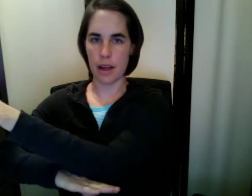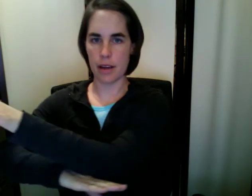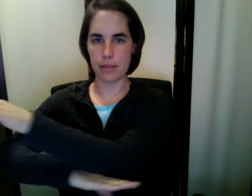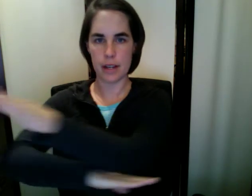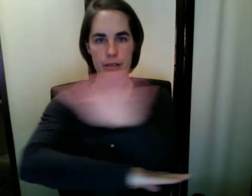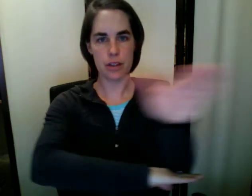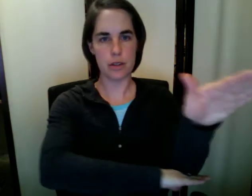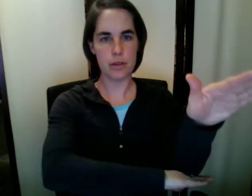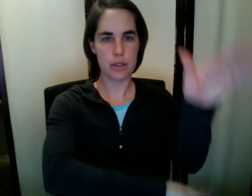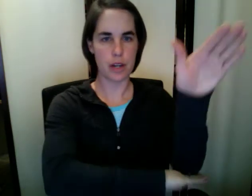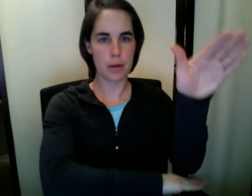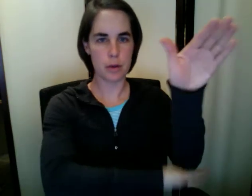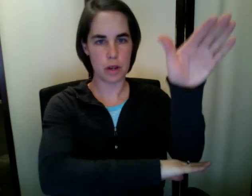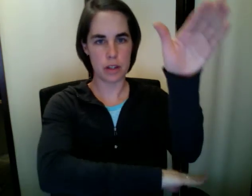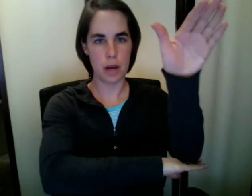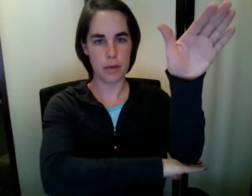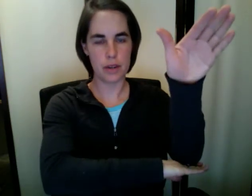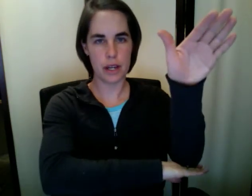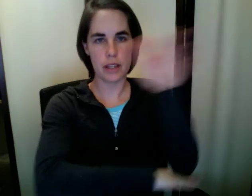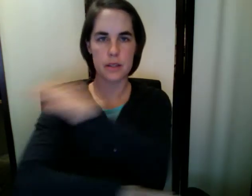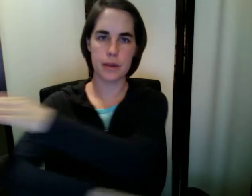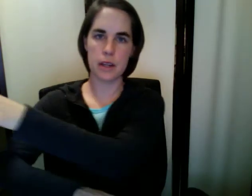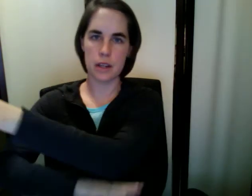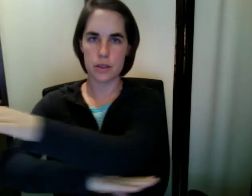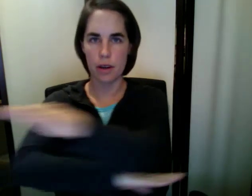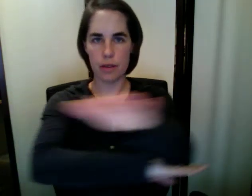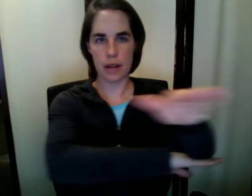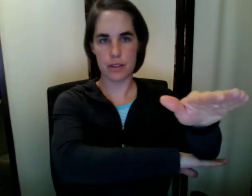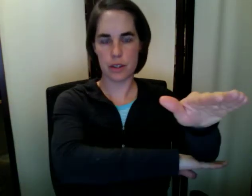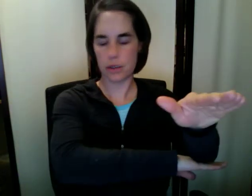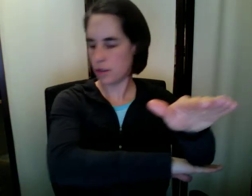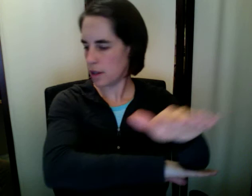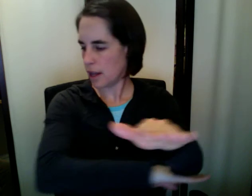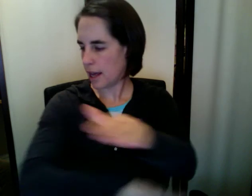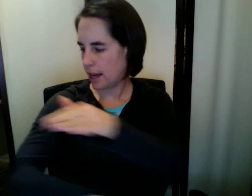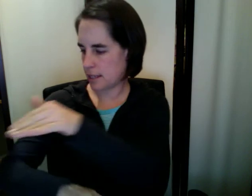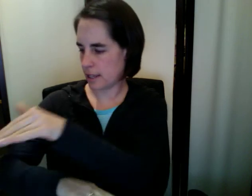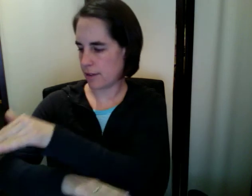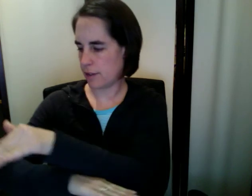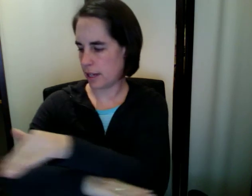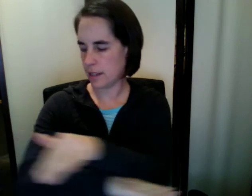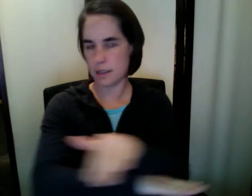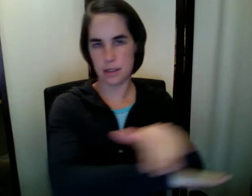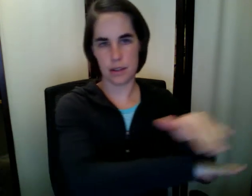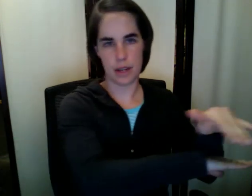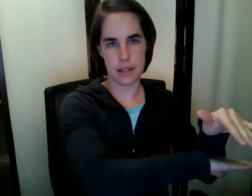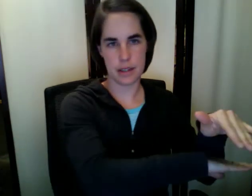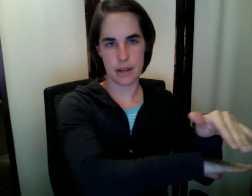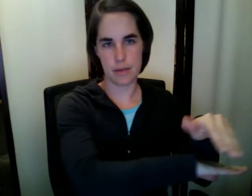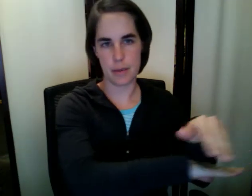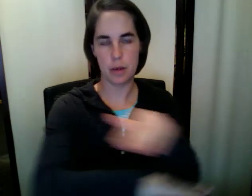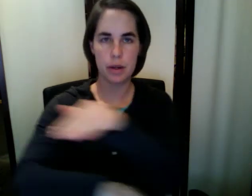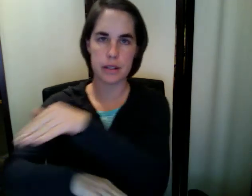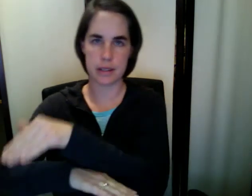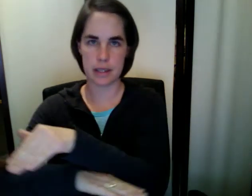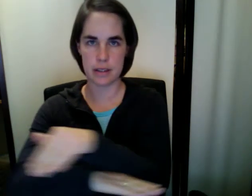Every afternoon. So your elbows on top of your hand on this one. So every afternoon. And every night. Your hand is kind of a bit lower because the sun is